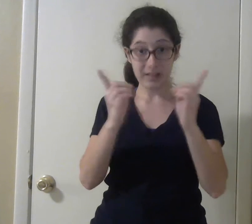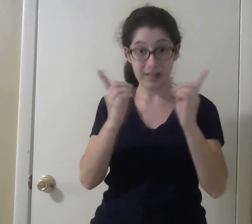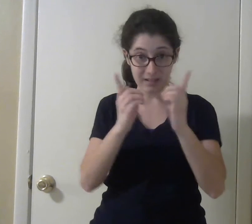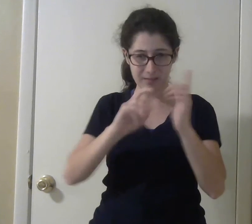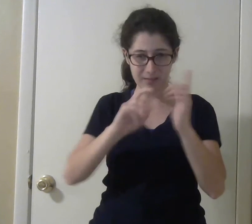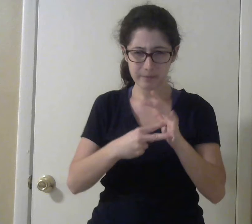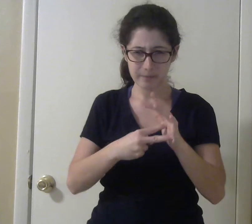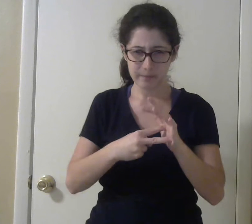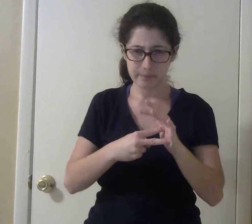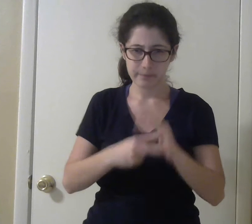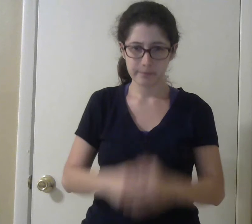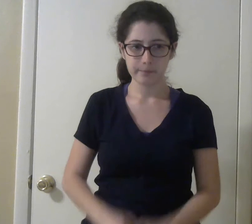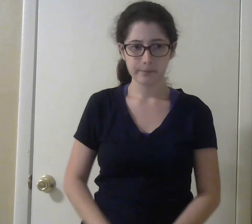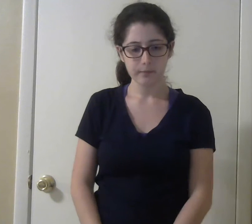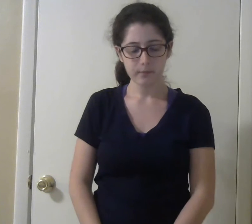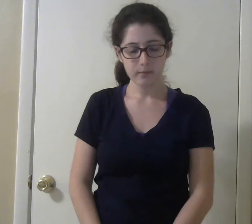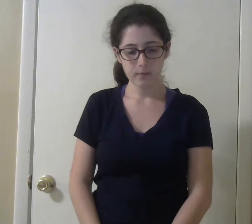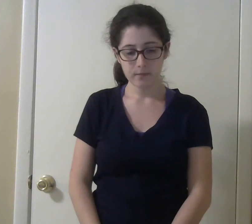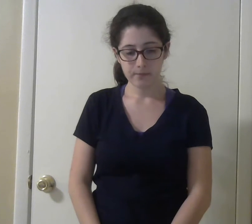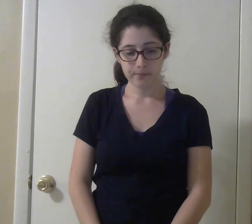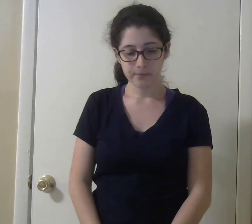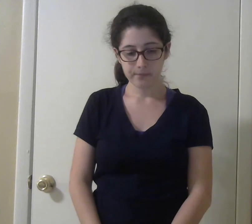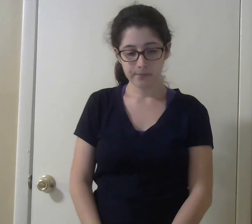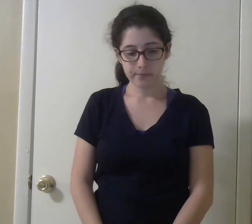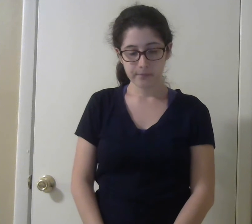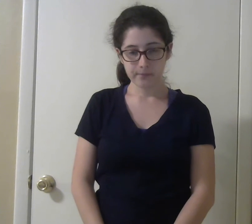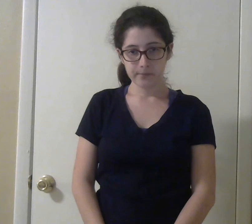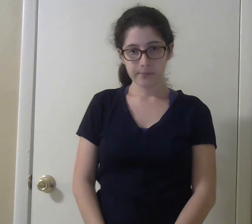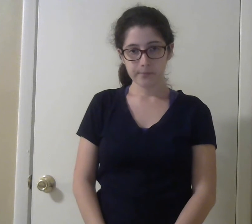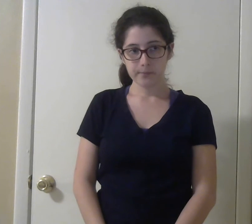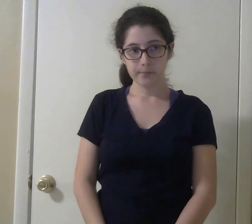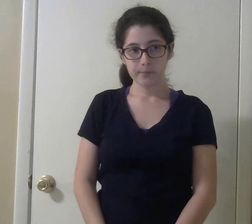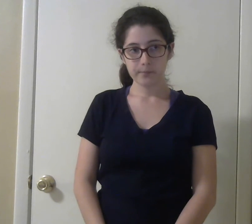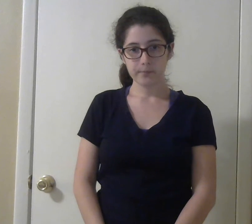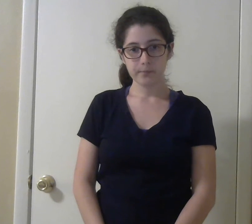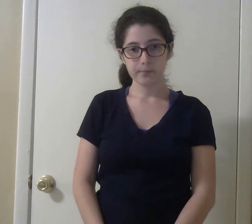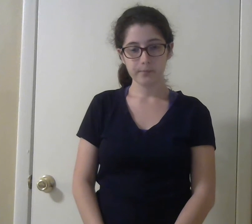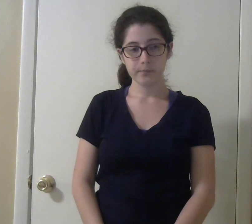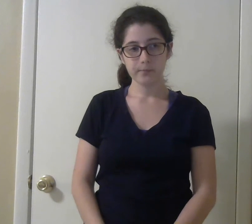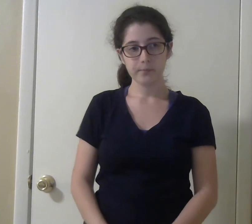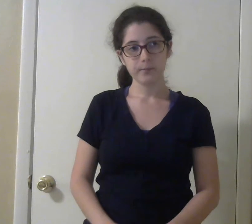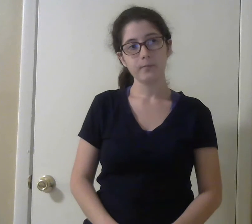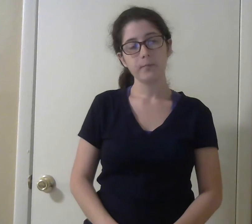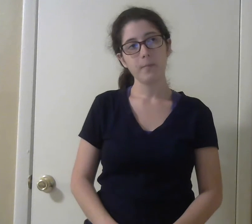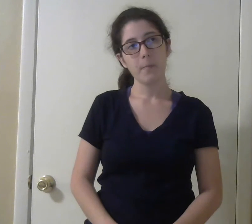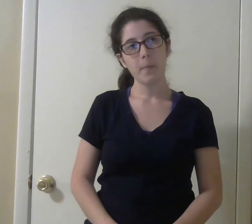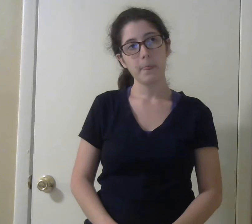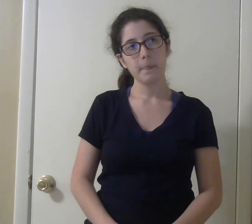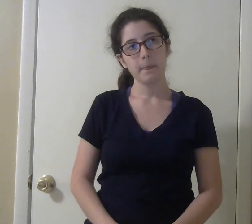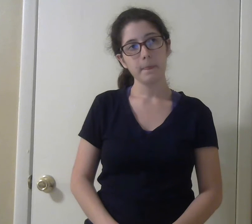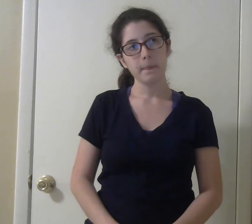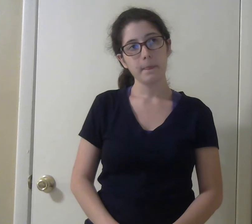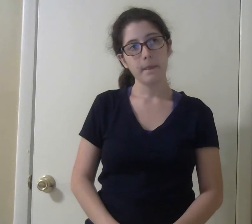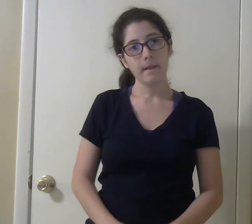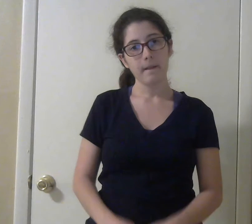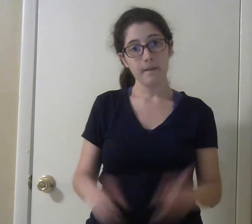dating an expression of a desire that another person has become more precious